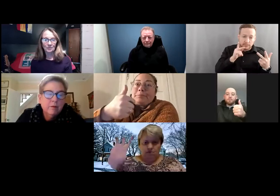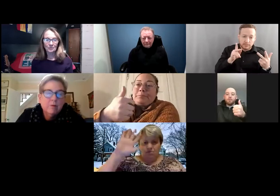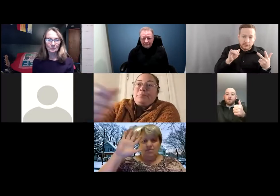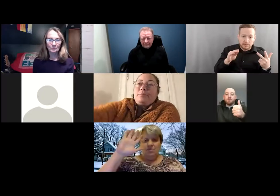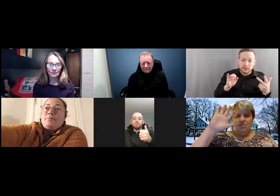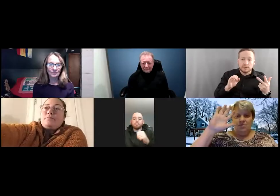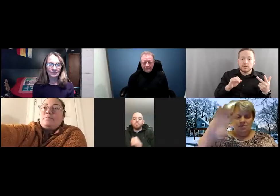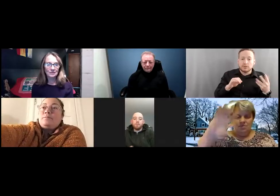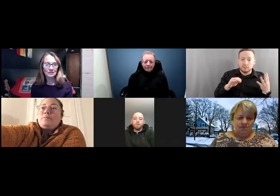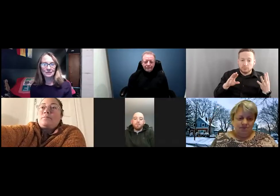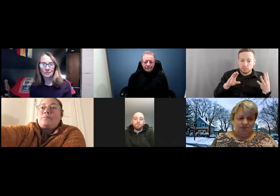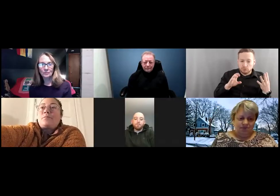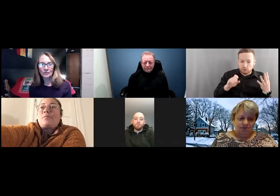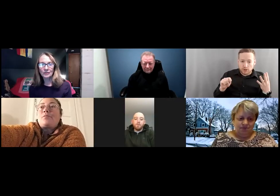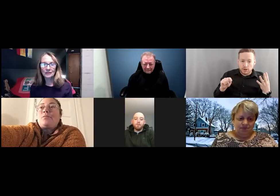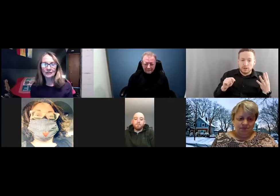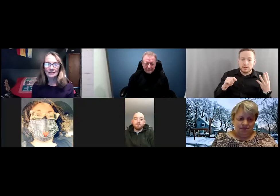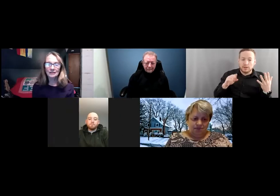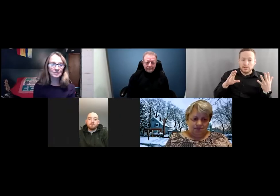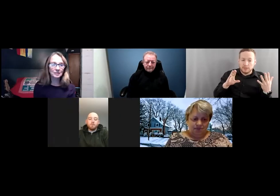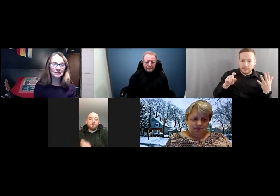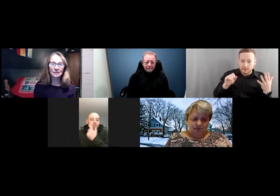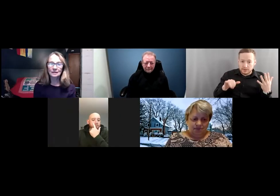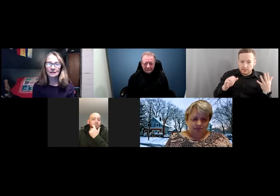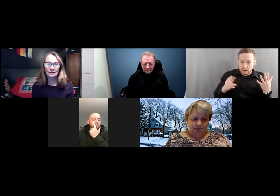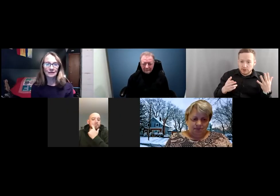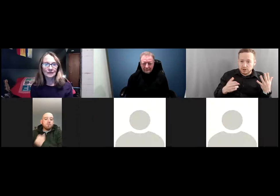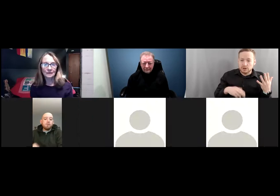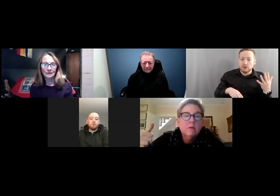Okay, Betsy, Brett, Kimmy,